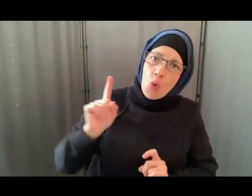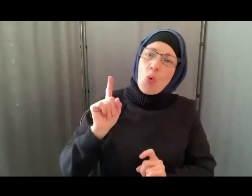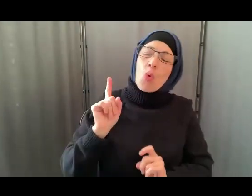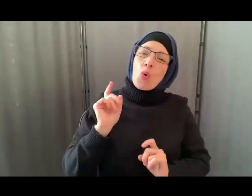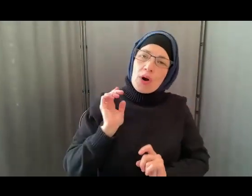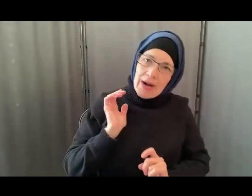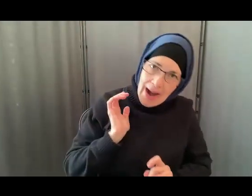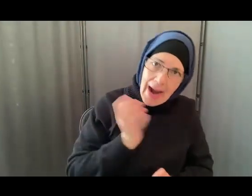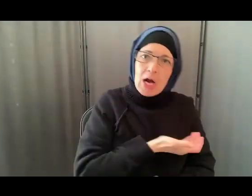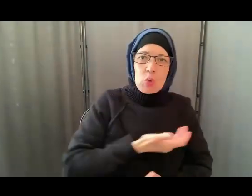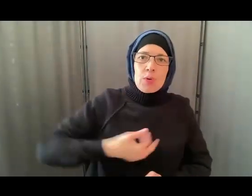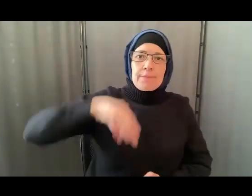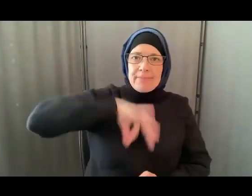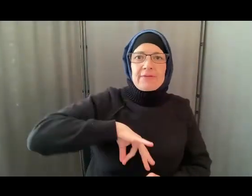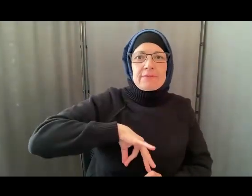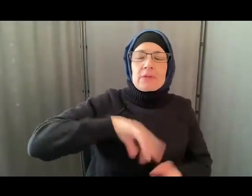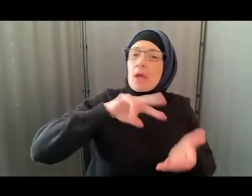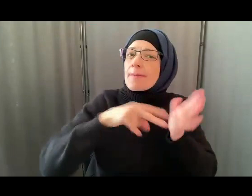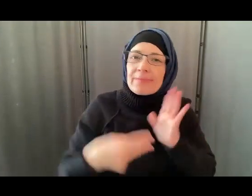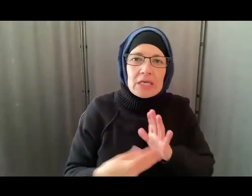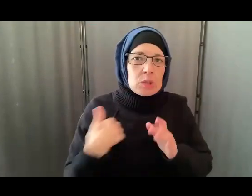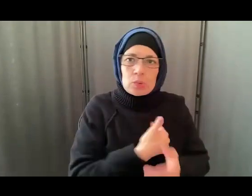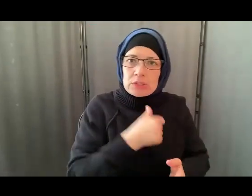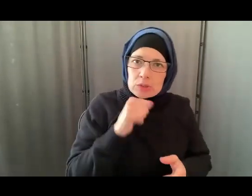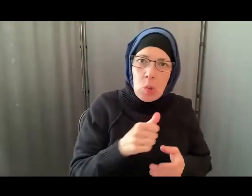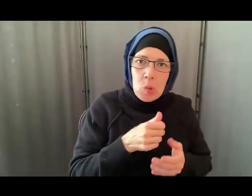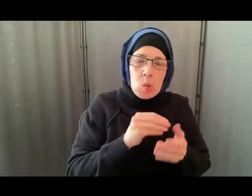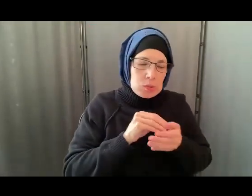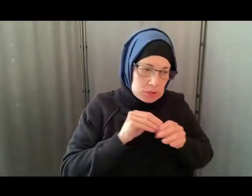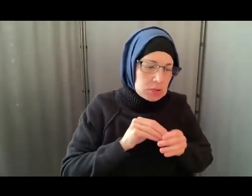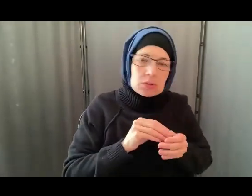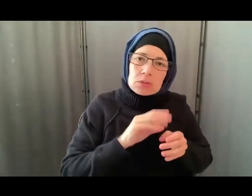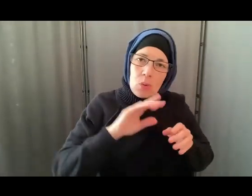not piling everything for this life, but